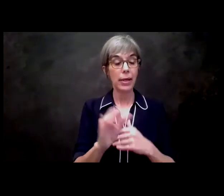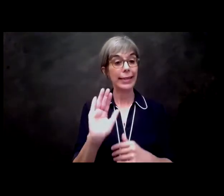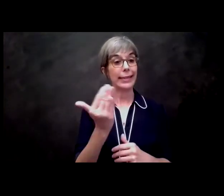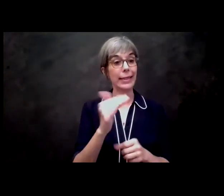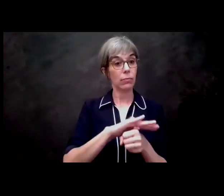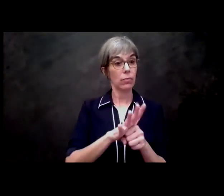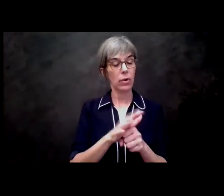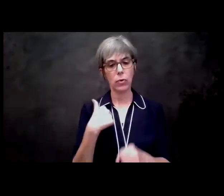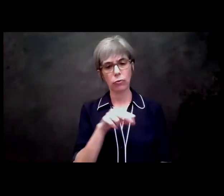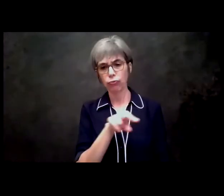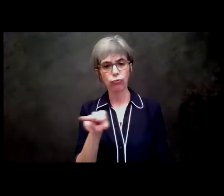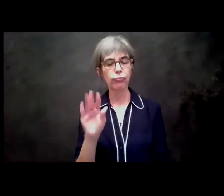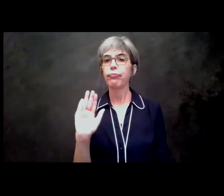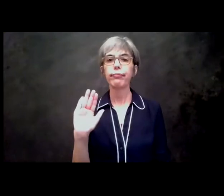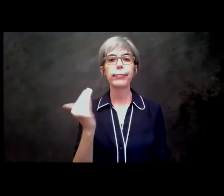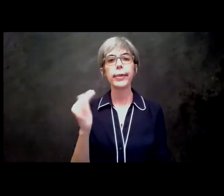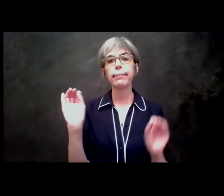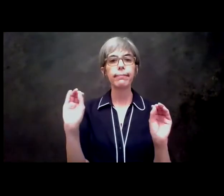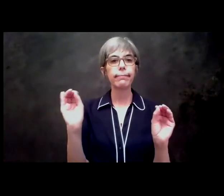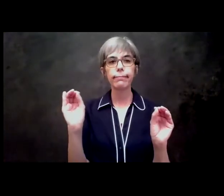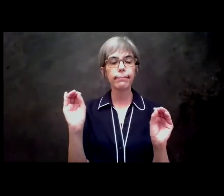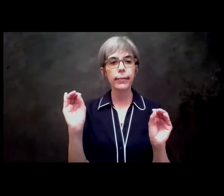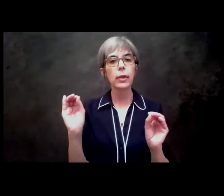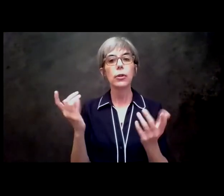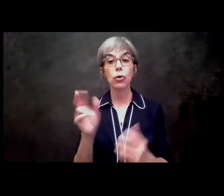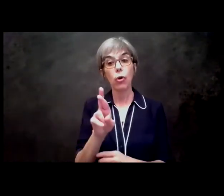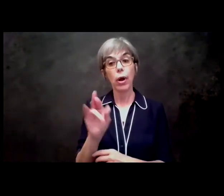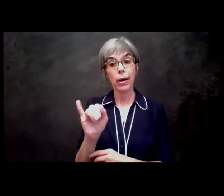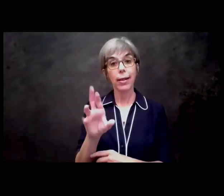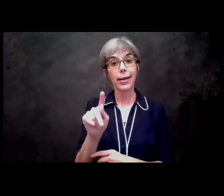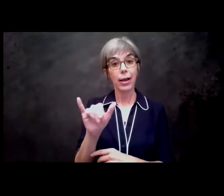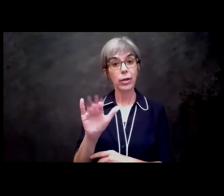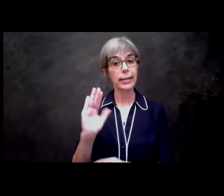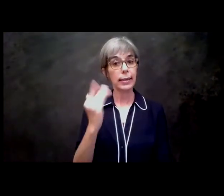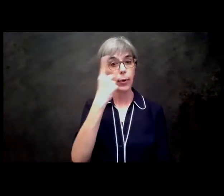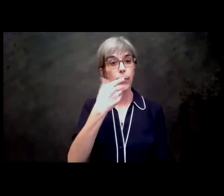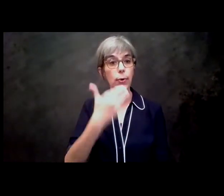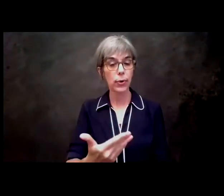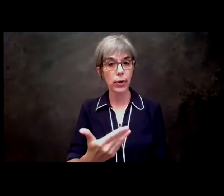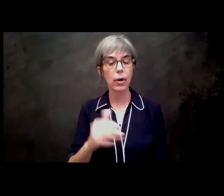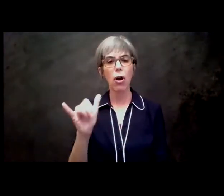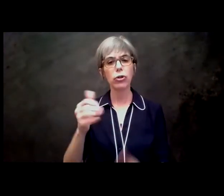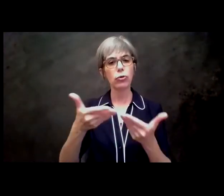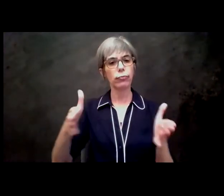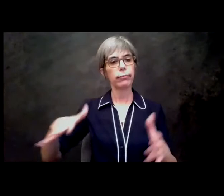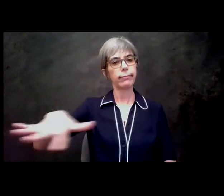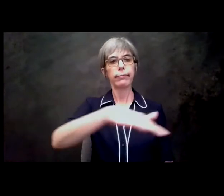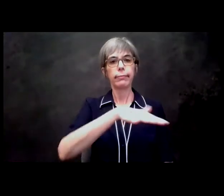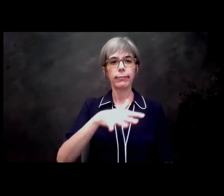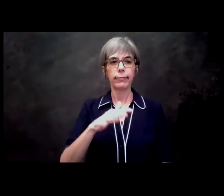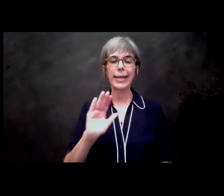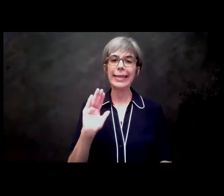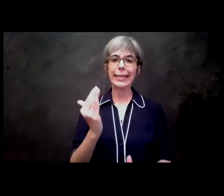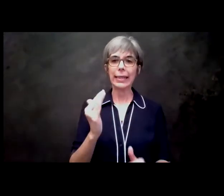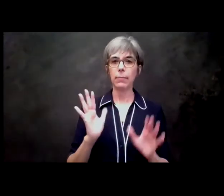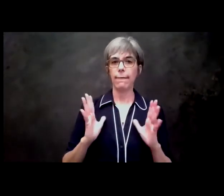are looking good, definitely in the county and in the bigger region as well. So we are hoping that we will